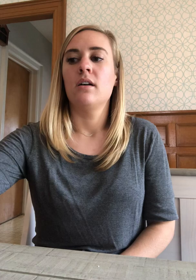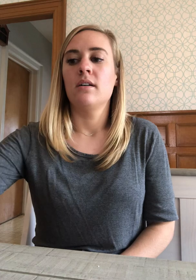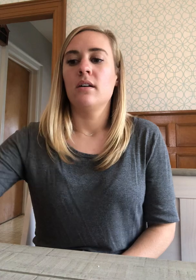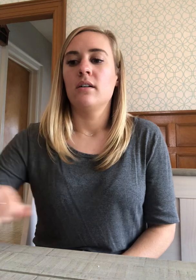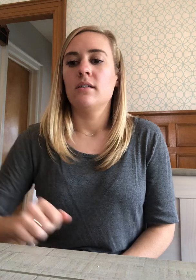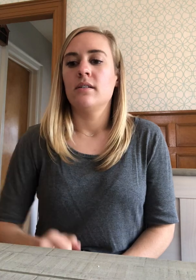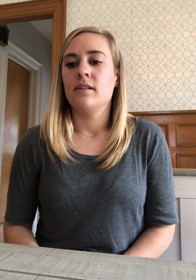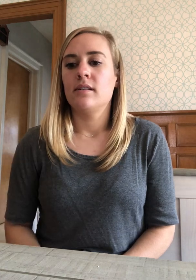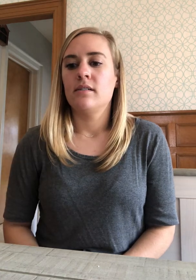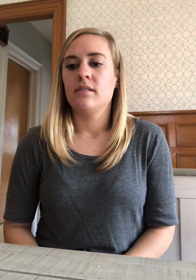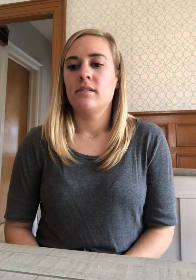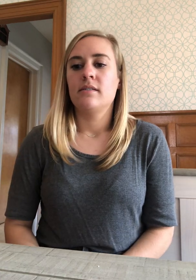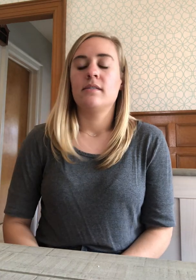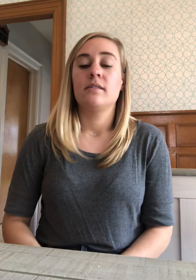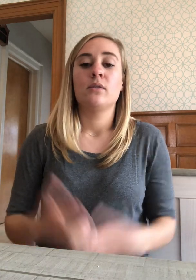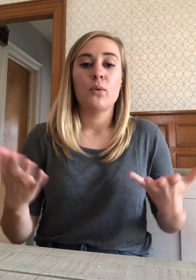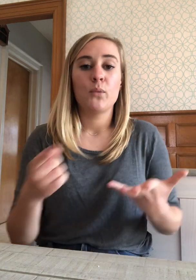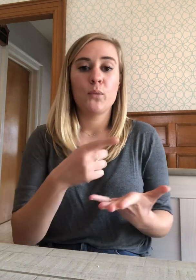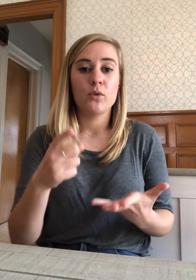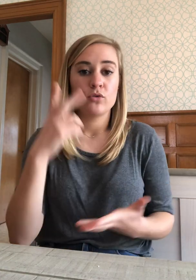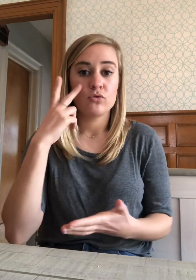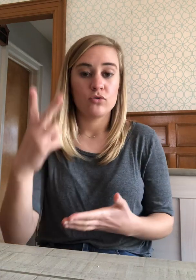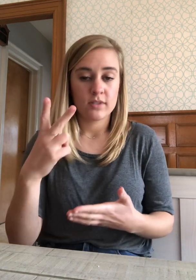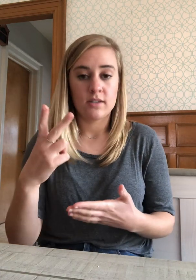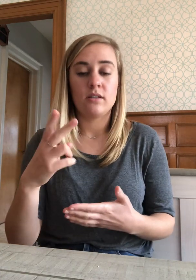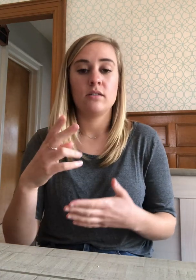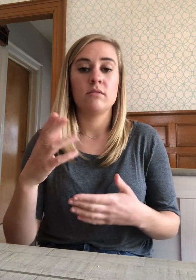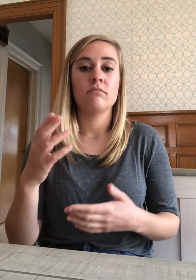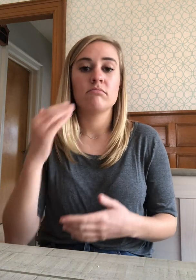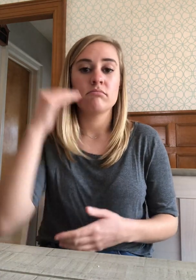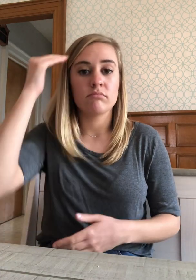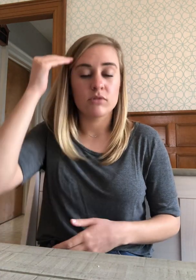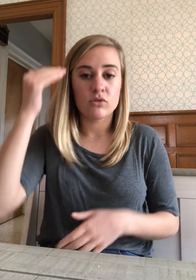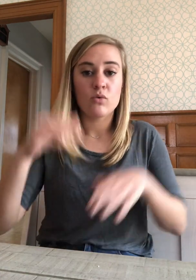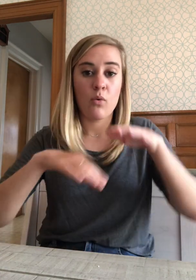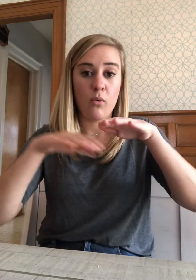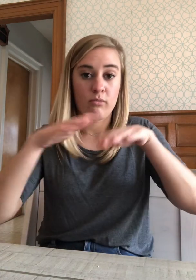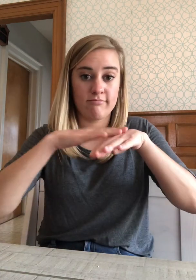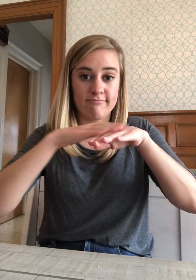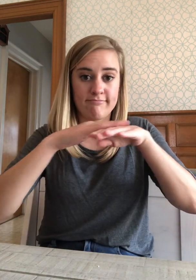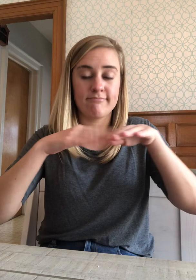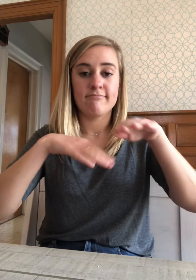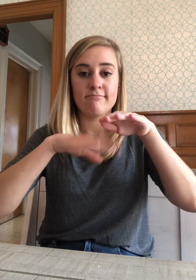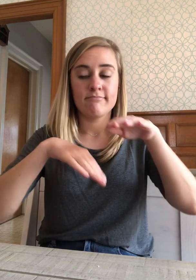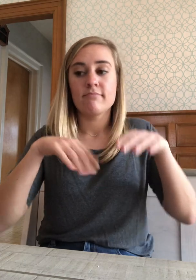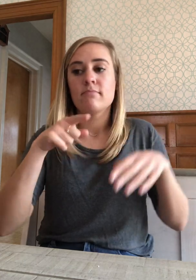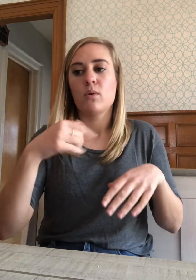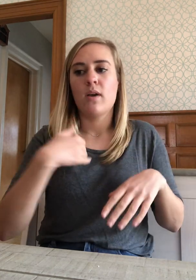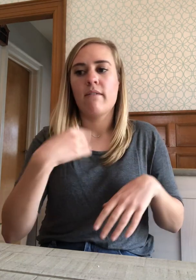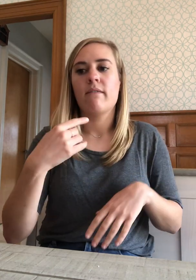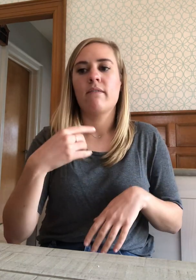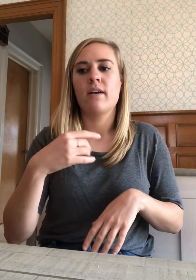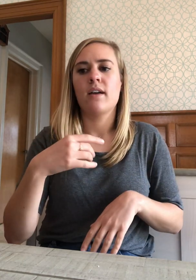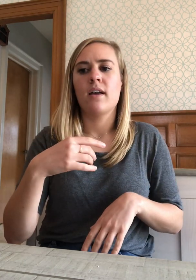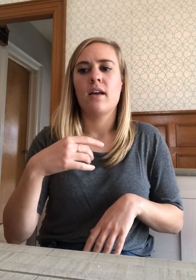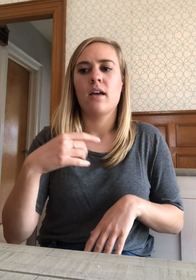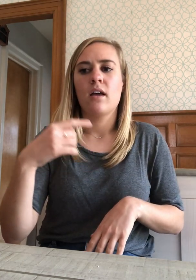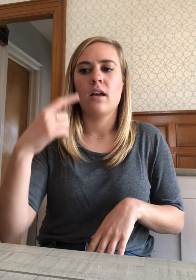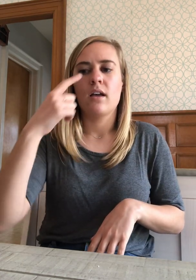Just below the skull base on the patient's right side is actually the infraorbital rim. So it's displaced lateral to the